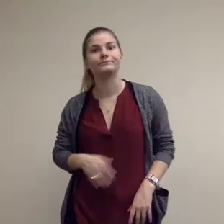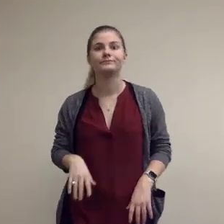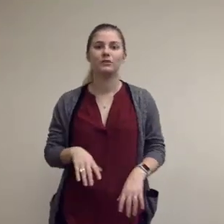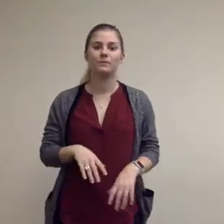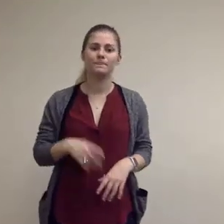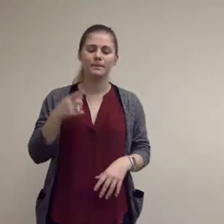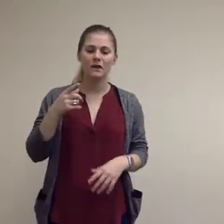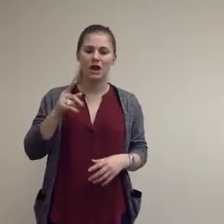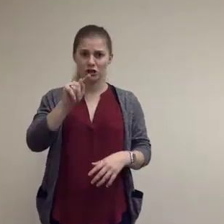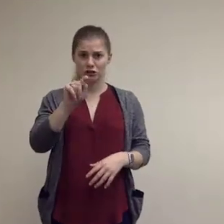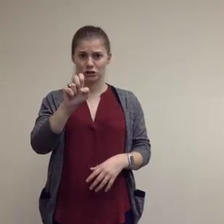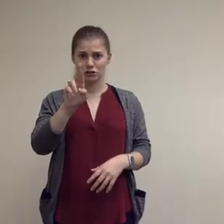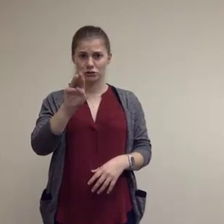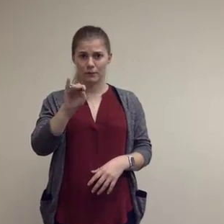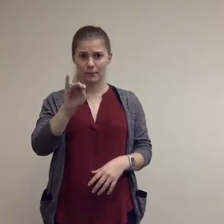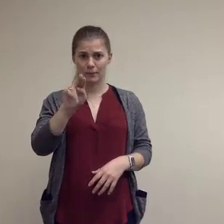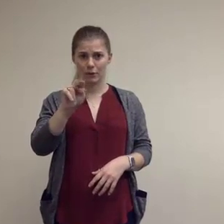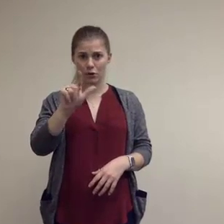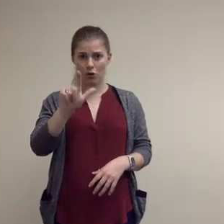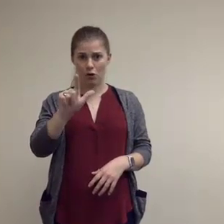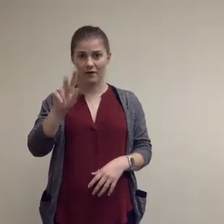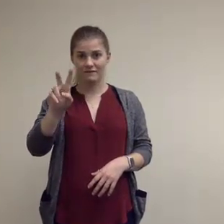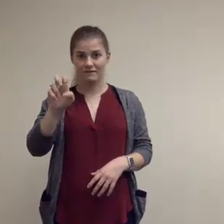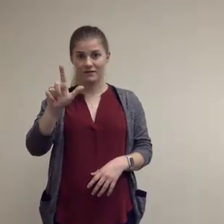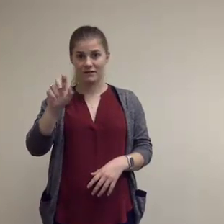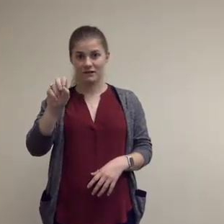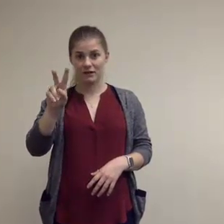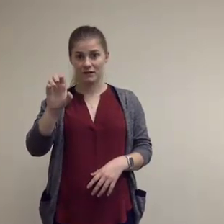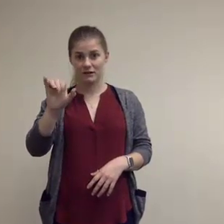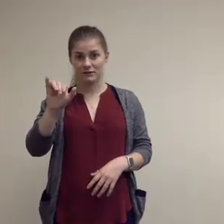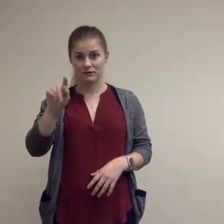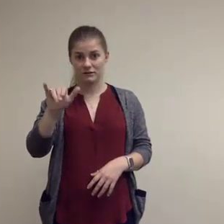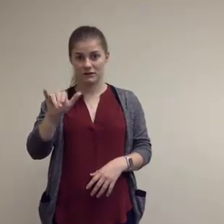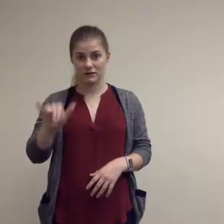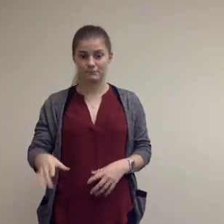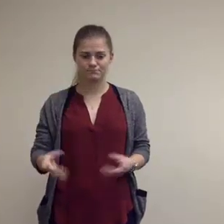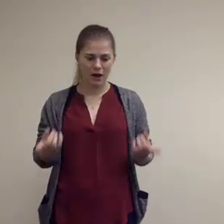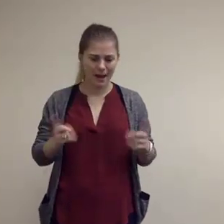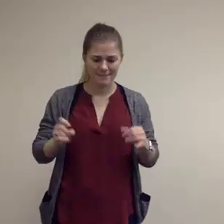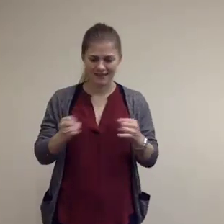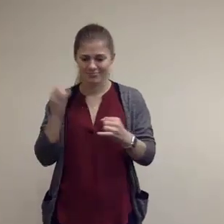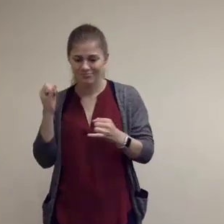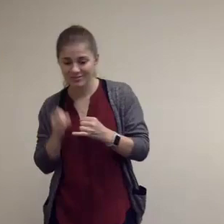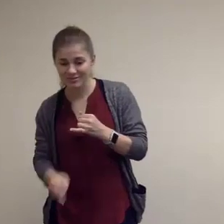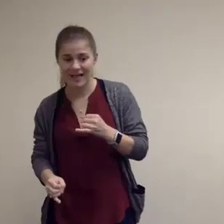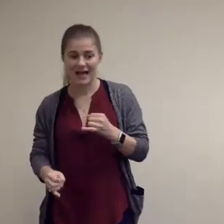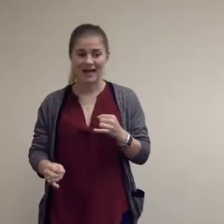believe we get to that in a later section. Let me double check. Yeah. So if it doesn't reach its terminal velocity, then